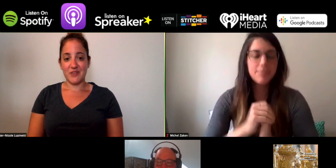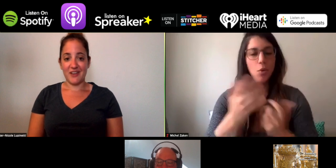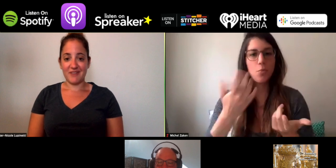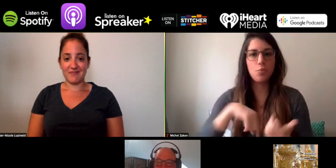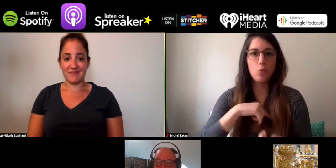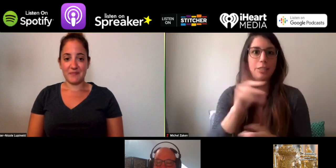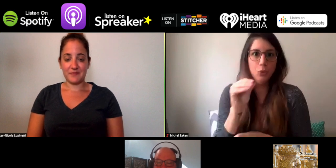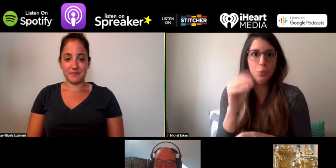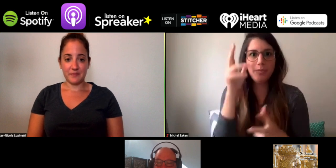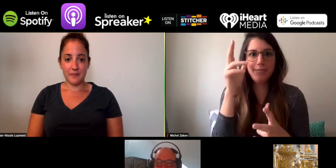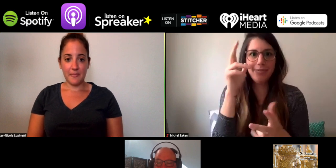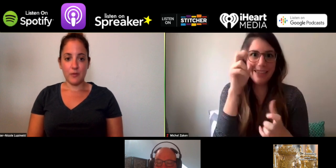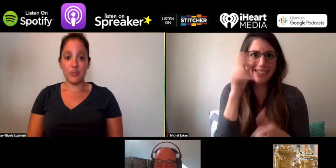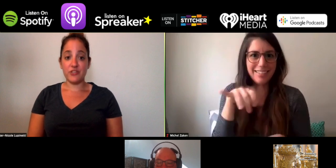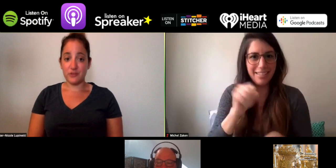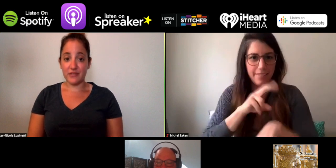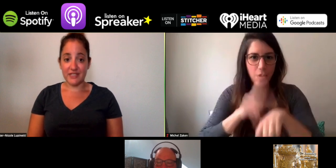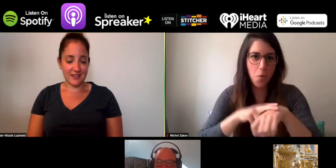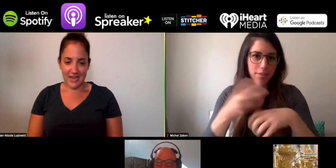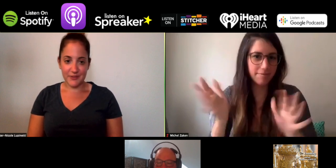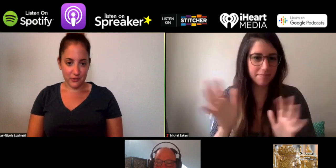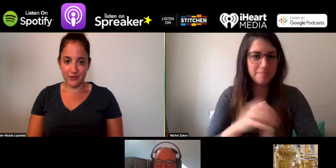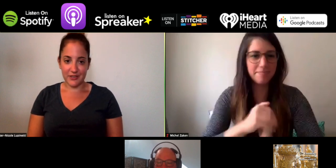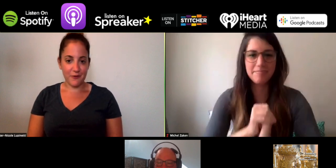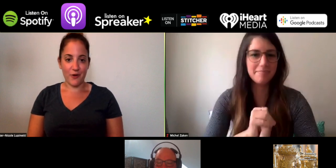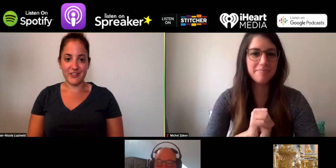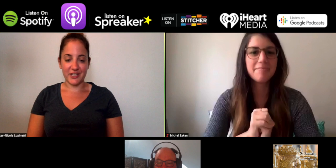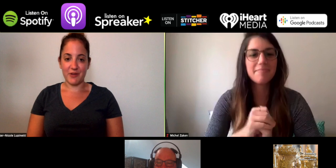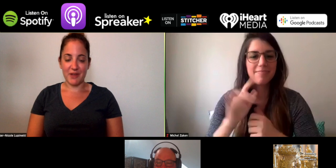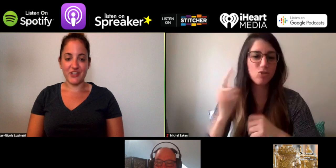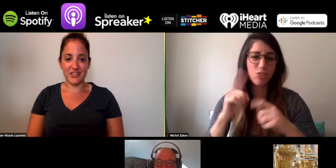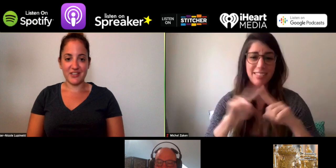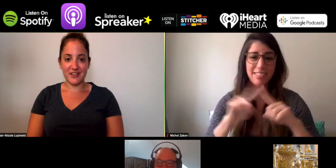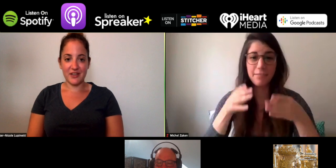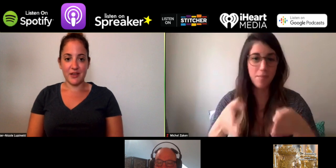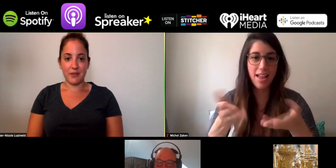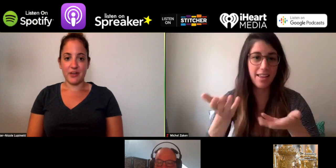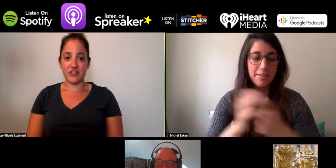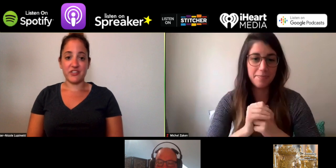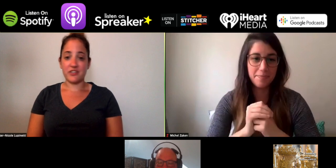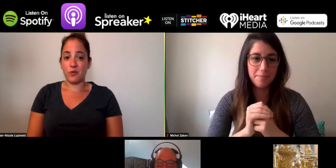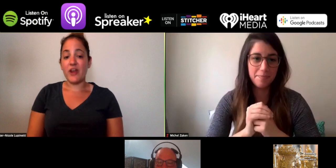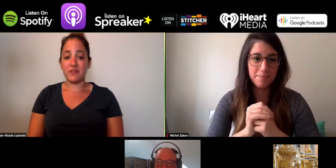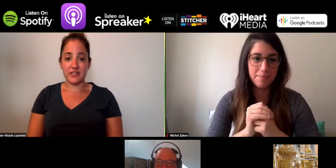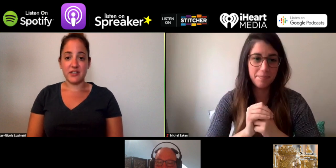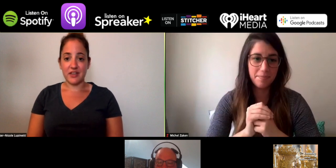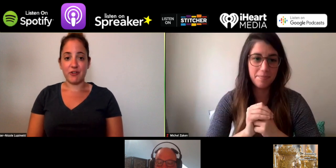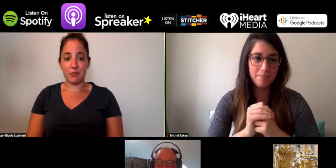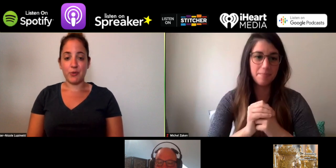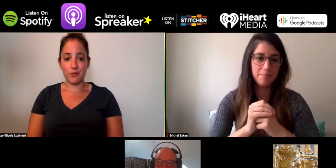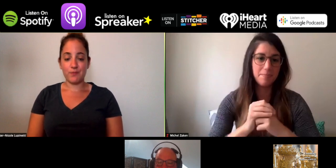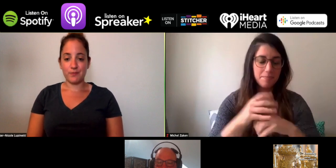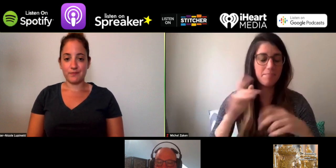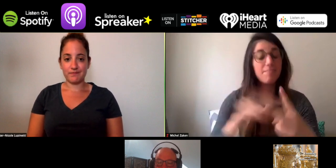So yeah, we do listen, absolutely, of course, like you had mentioned, but it's just a different way of listening than